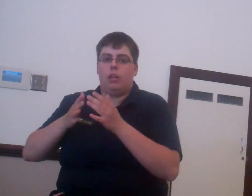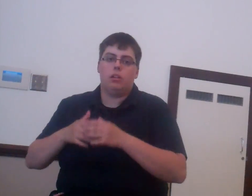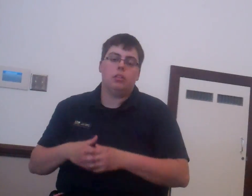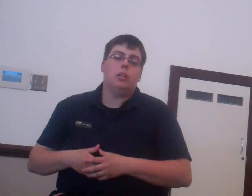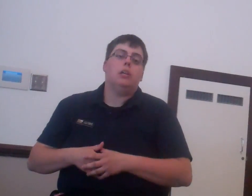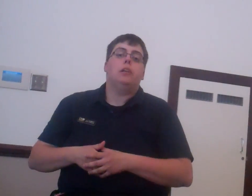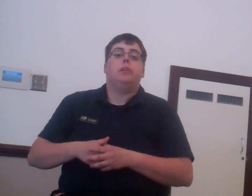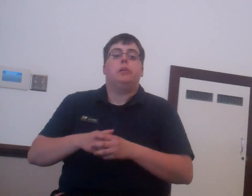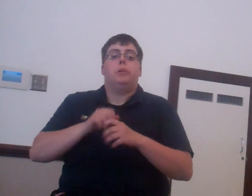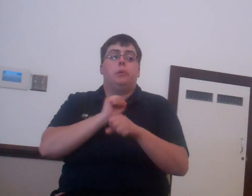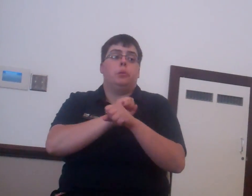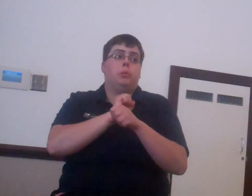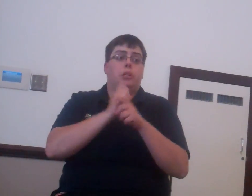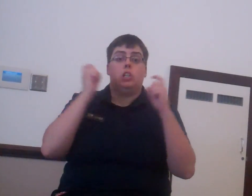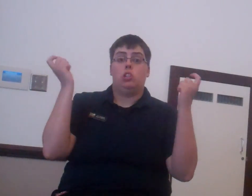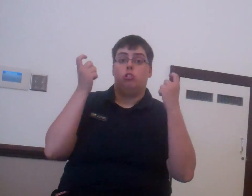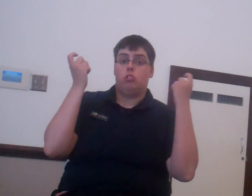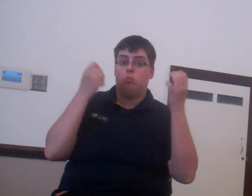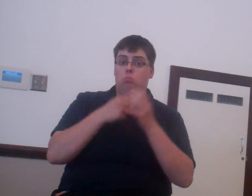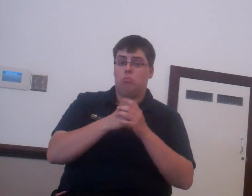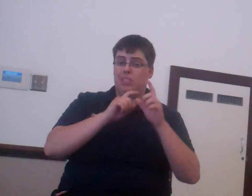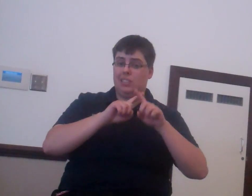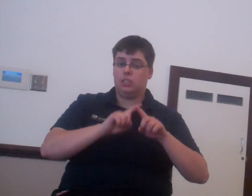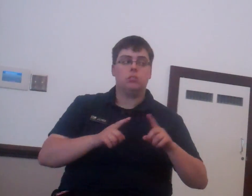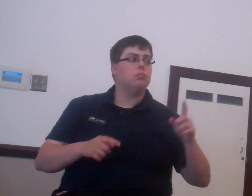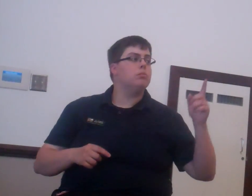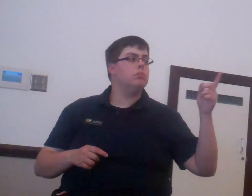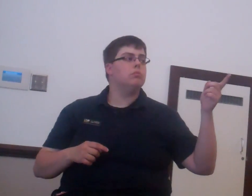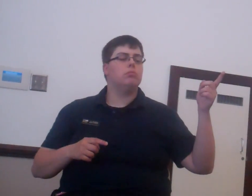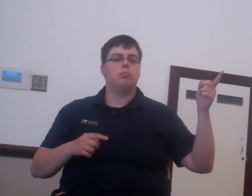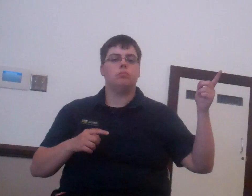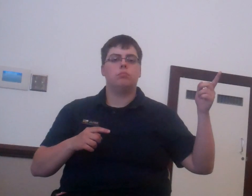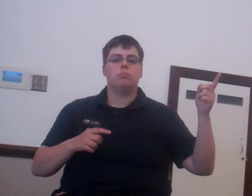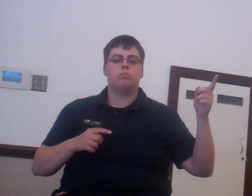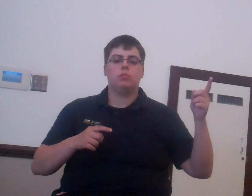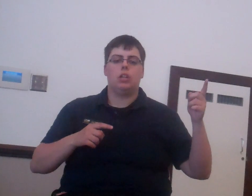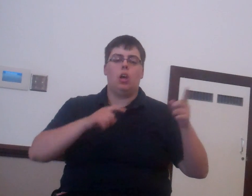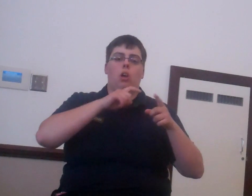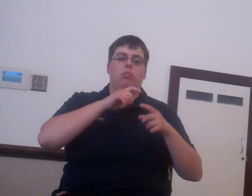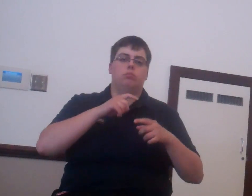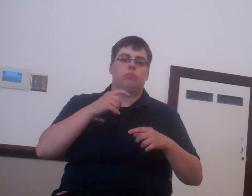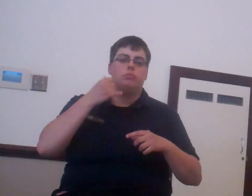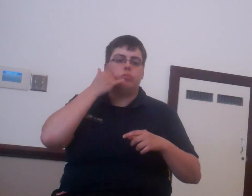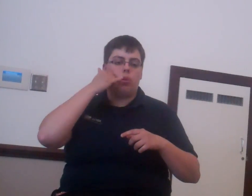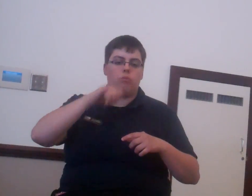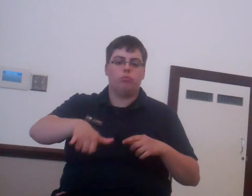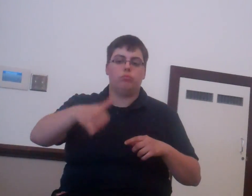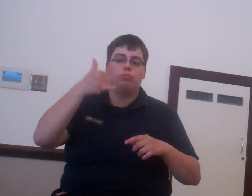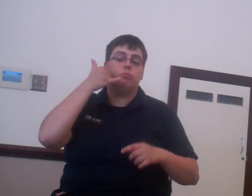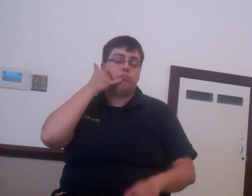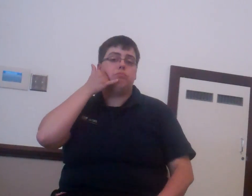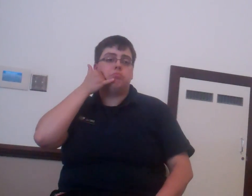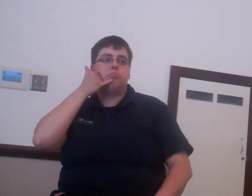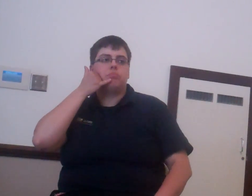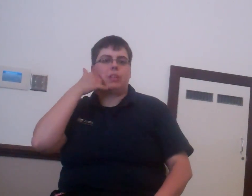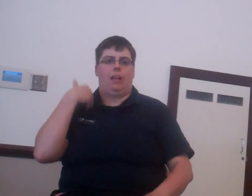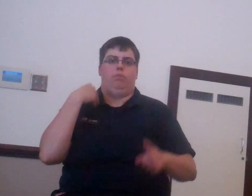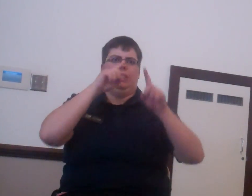Yeah. Answering service operator, soccer, cashier, Nice. Not all at the same